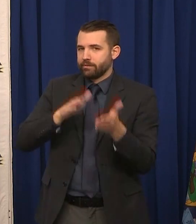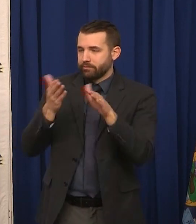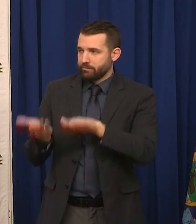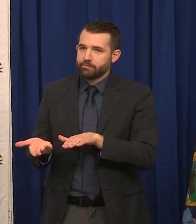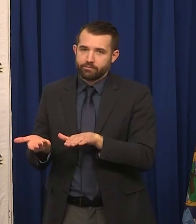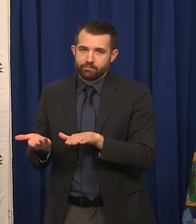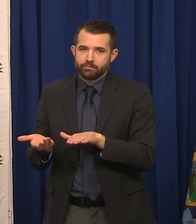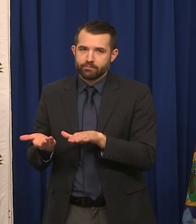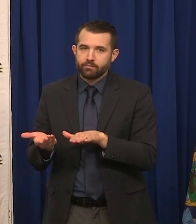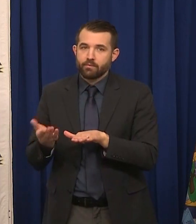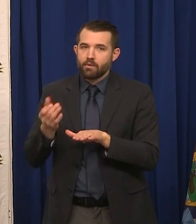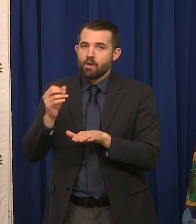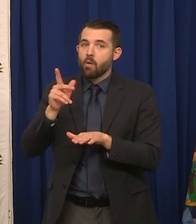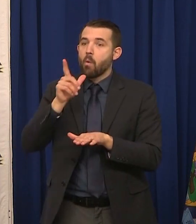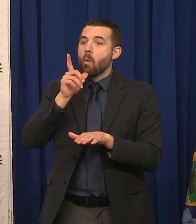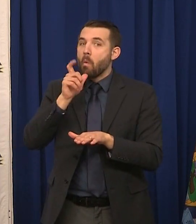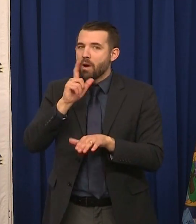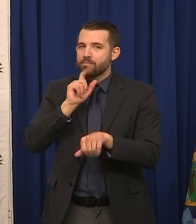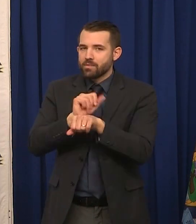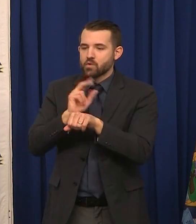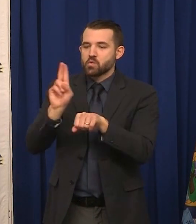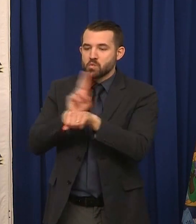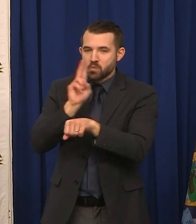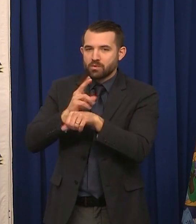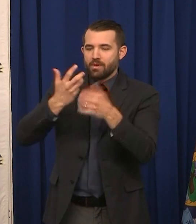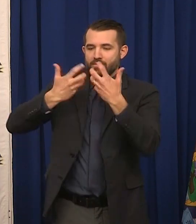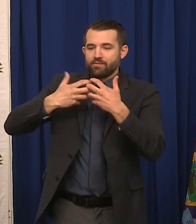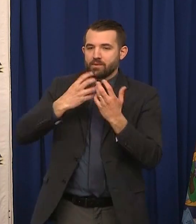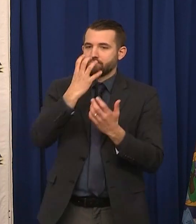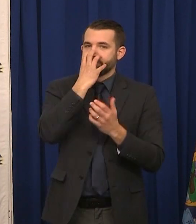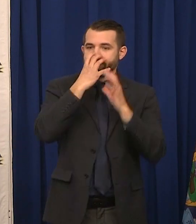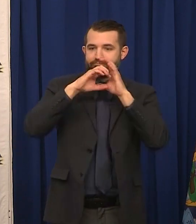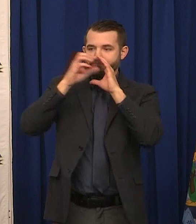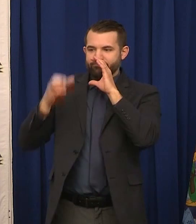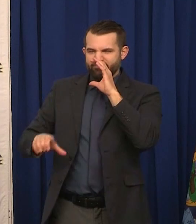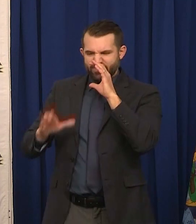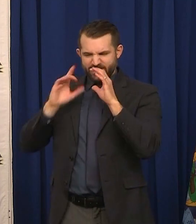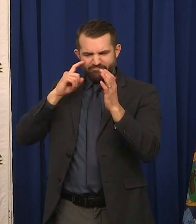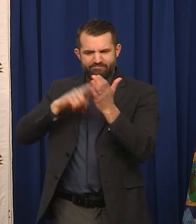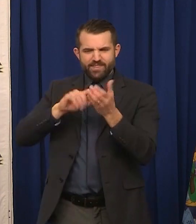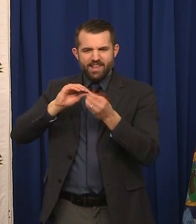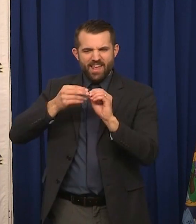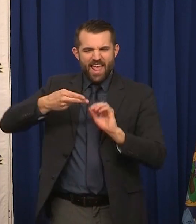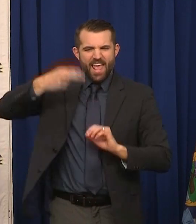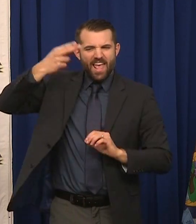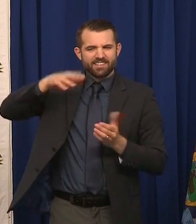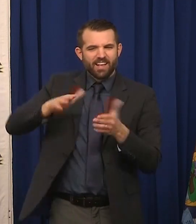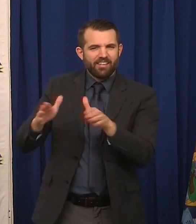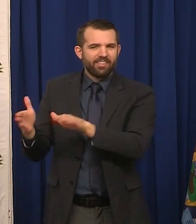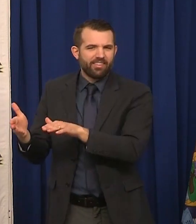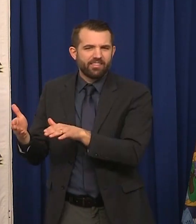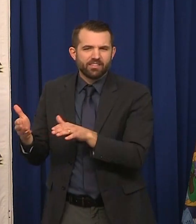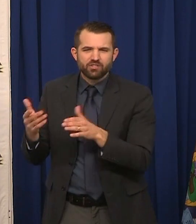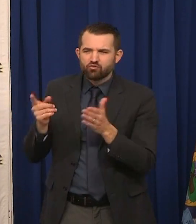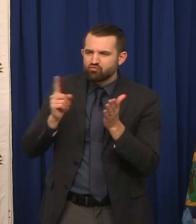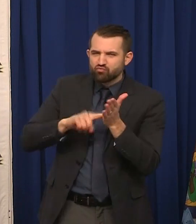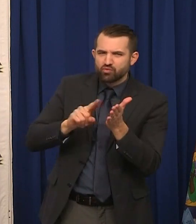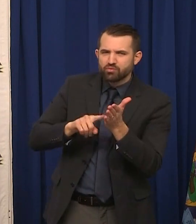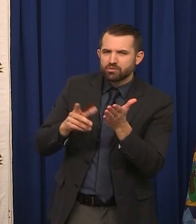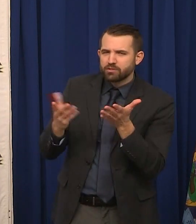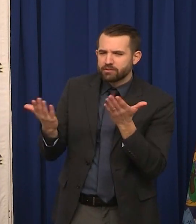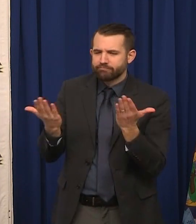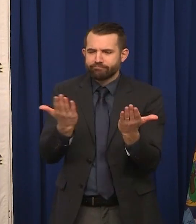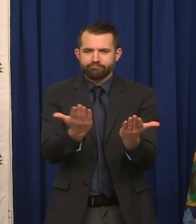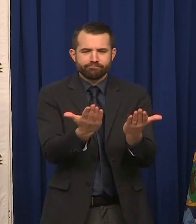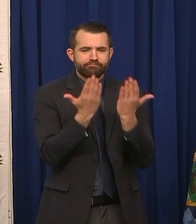sample, and maybe you have access to research that's a little more little more sweeping than what I saw. Great. So